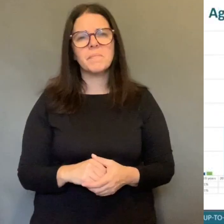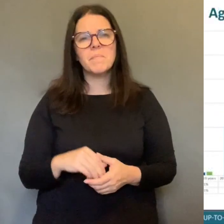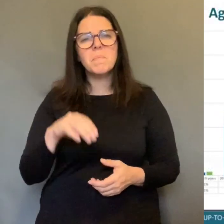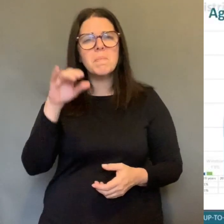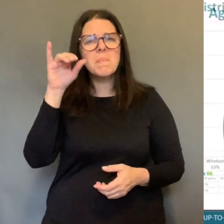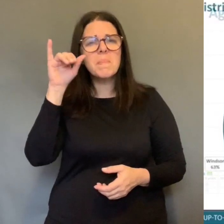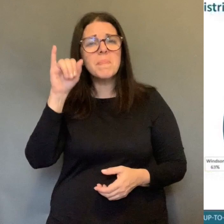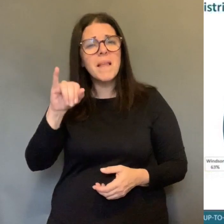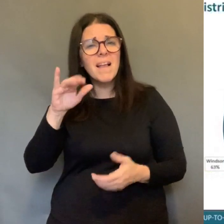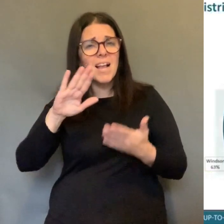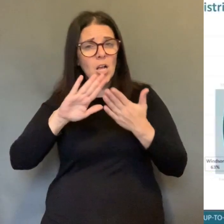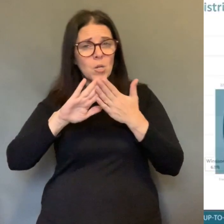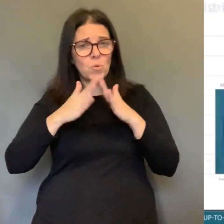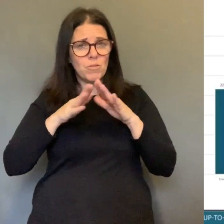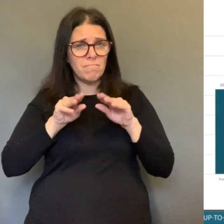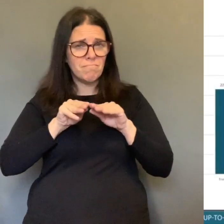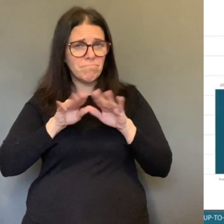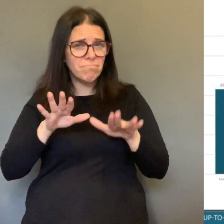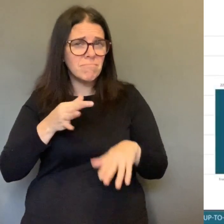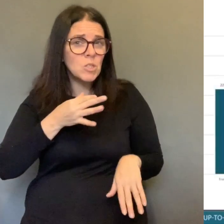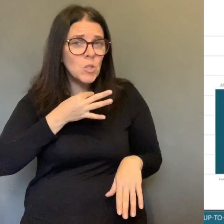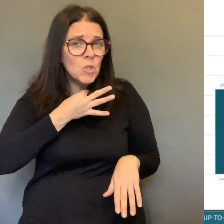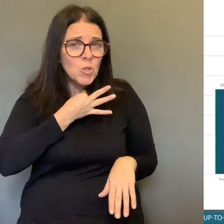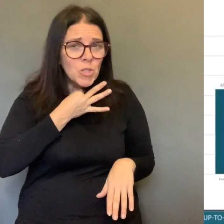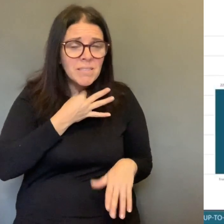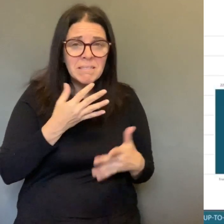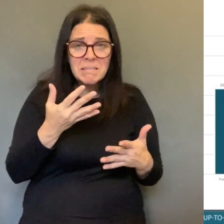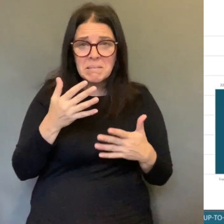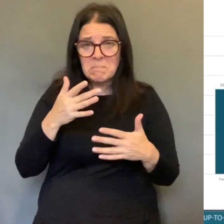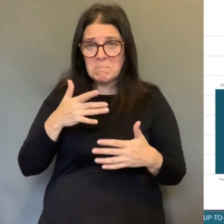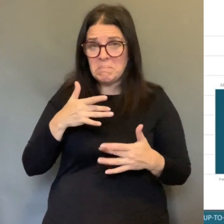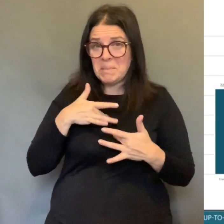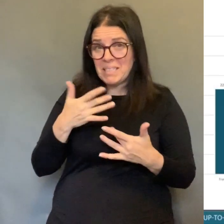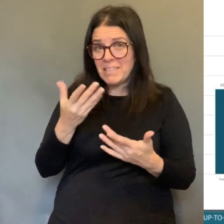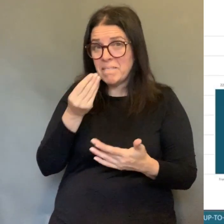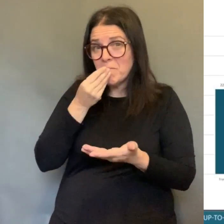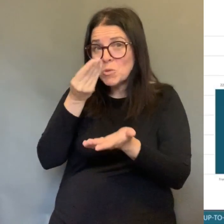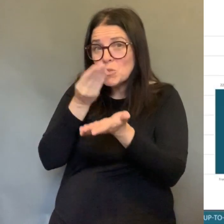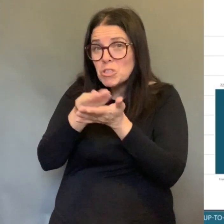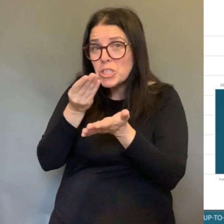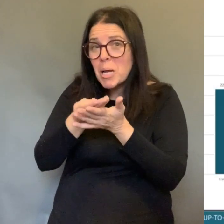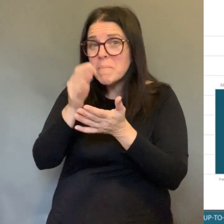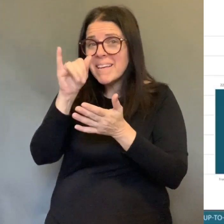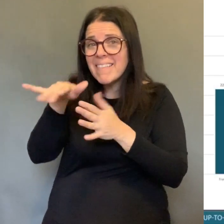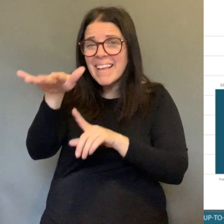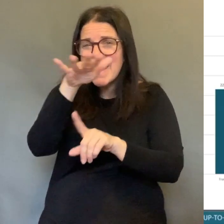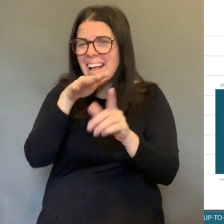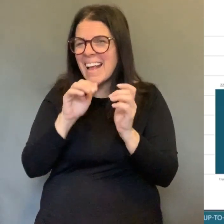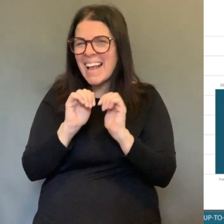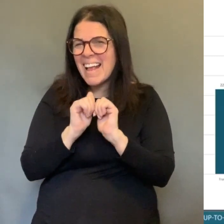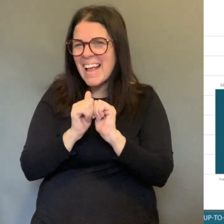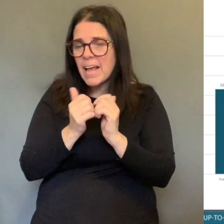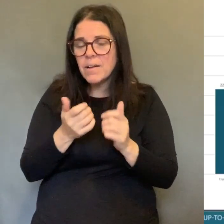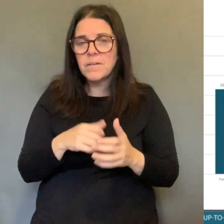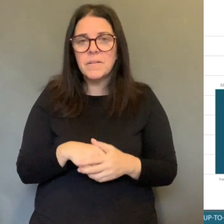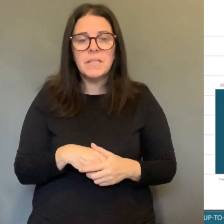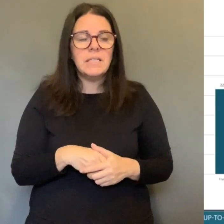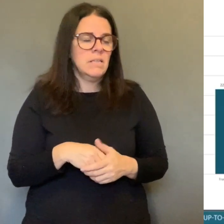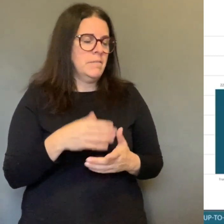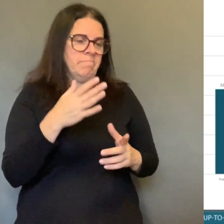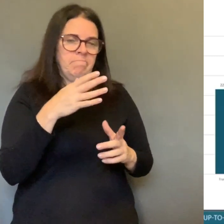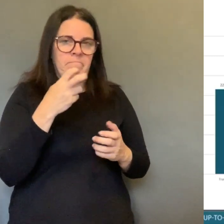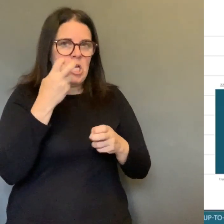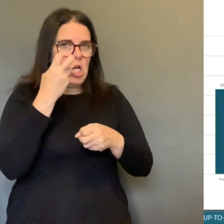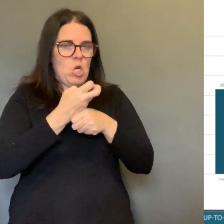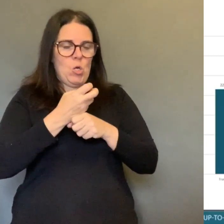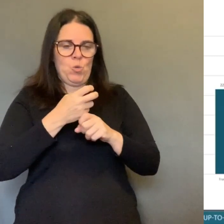are confirmed contact of cases, and so that's how we know that they are directly